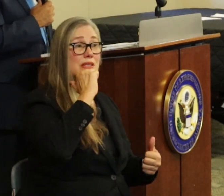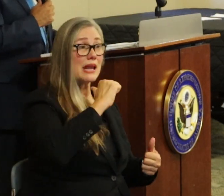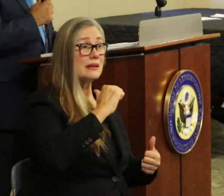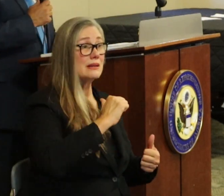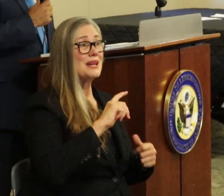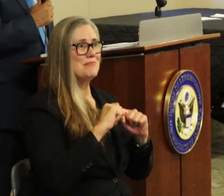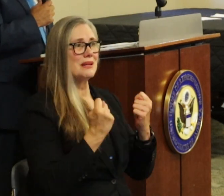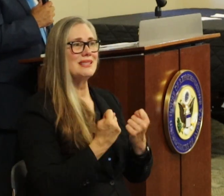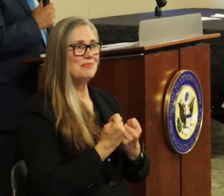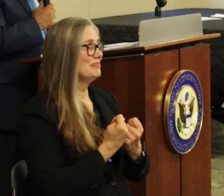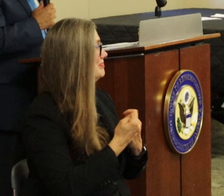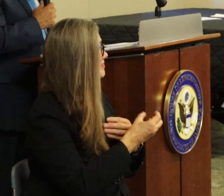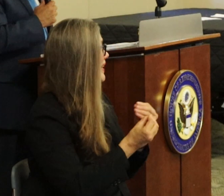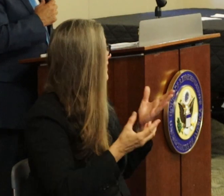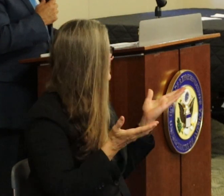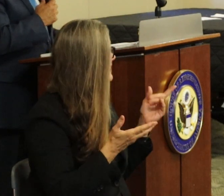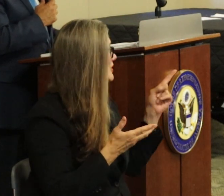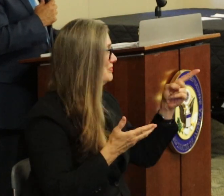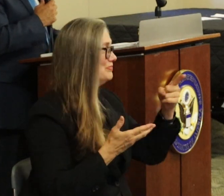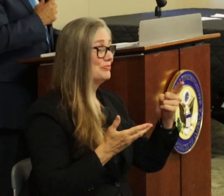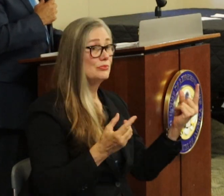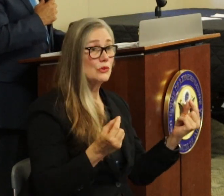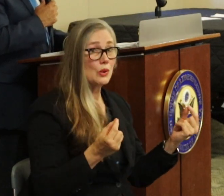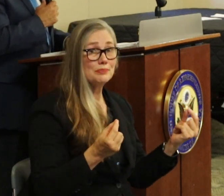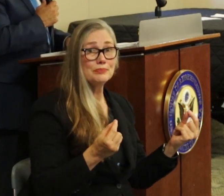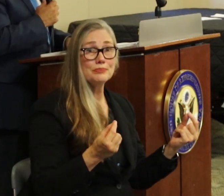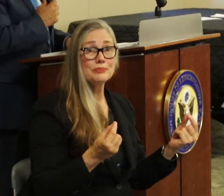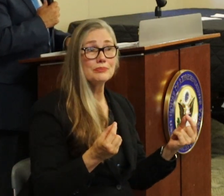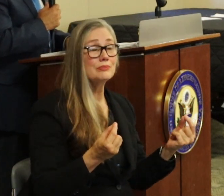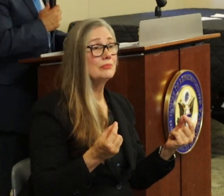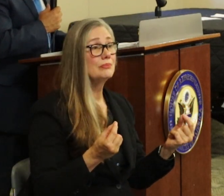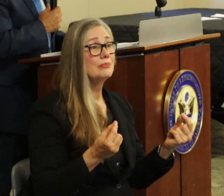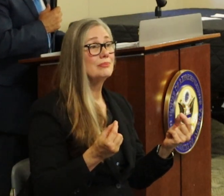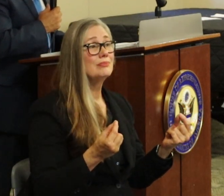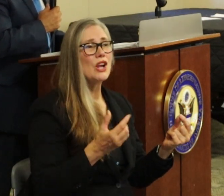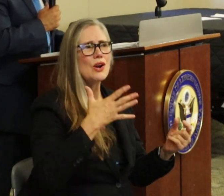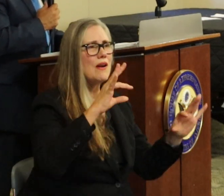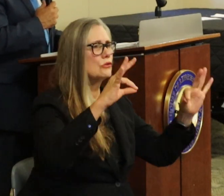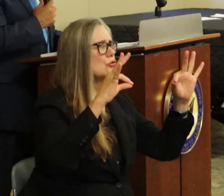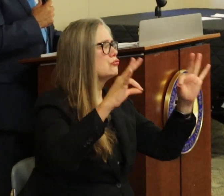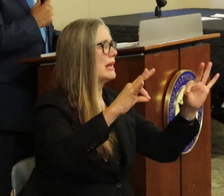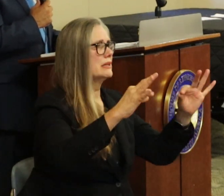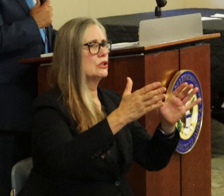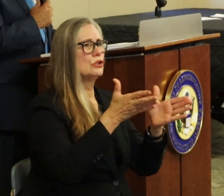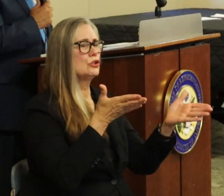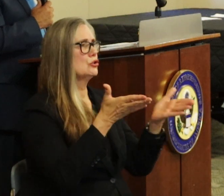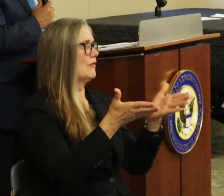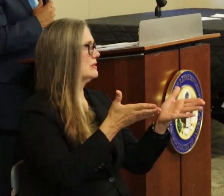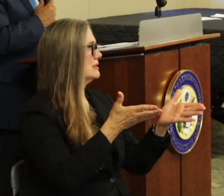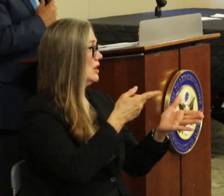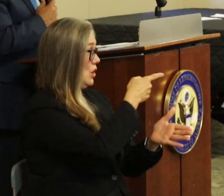office, my team, many of my staff are here, is provide great constituent service. When you reach our